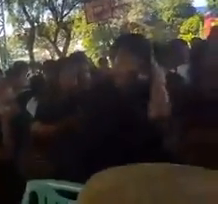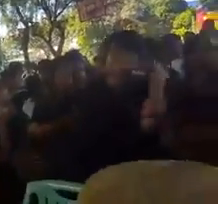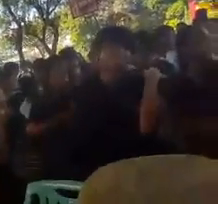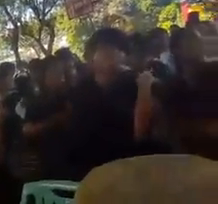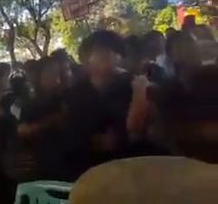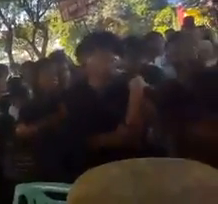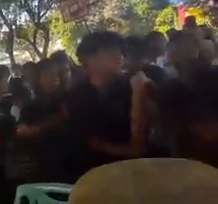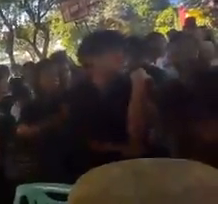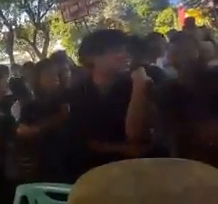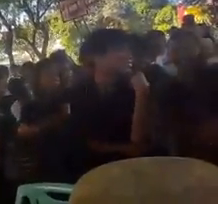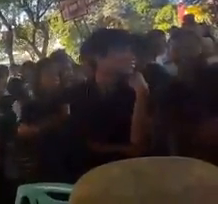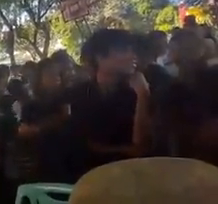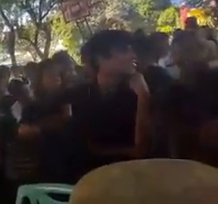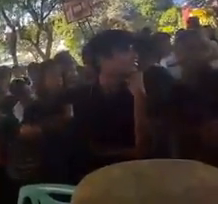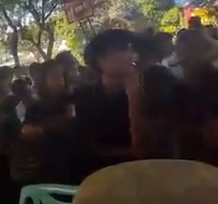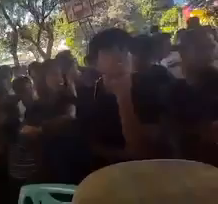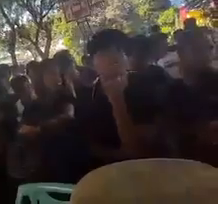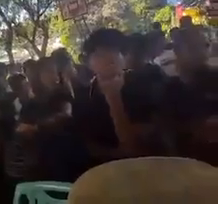Holy Spirit.